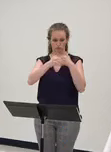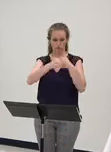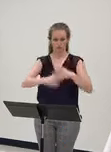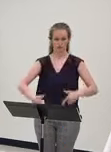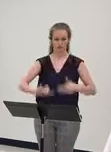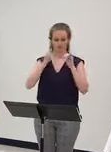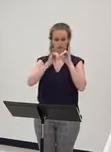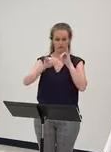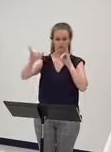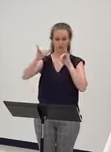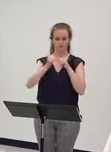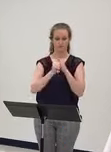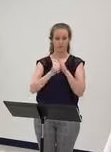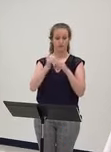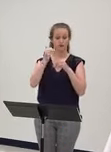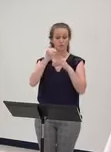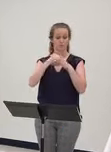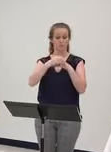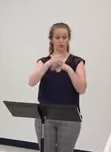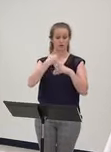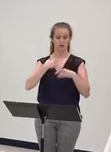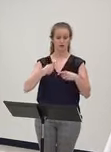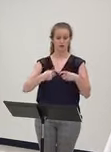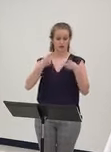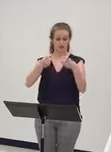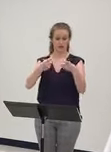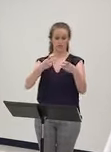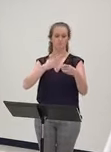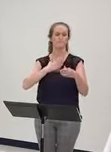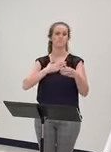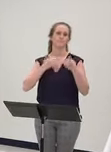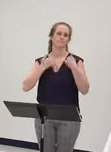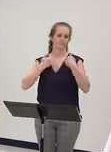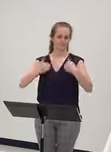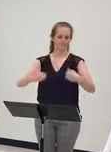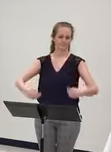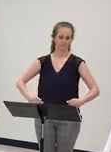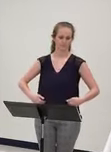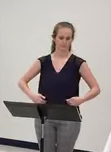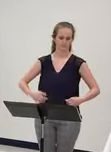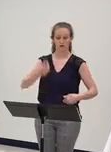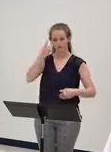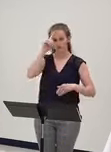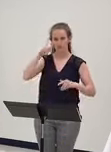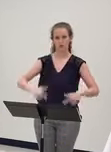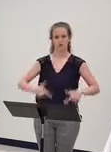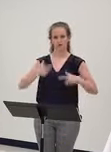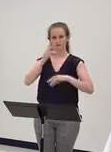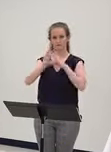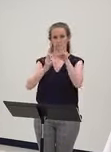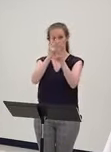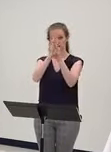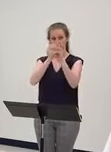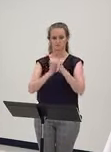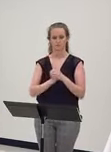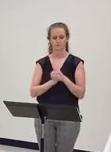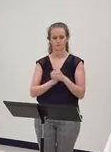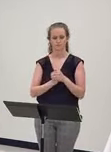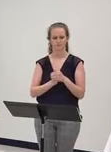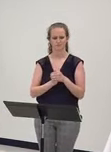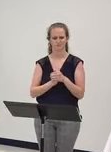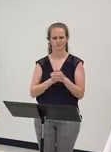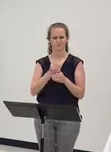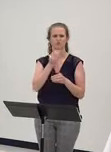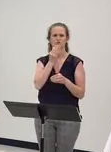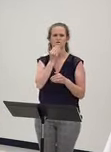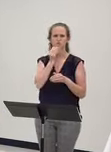live forever, and the bread that I will give is my flesh for the life of the world.